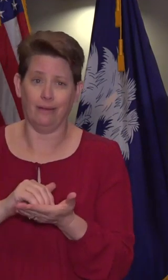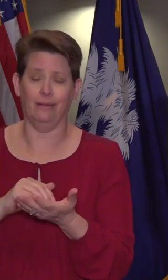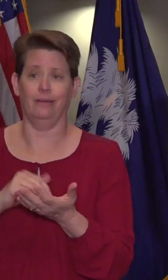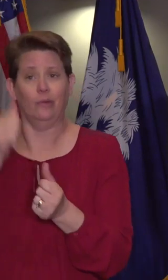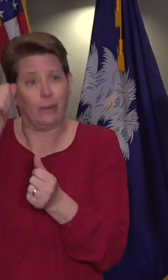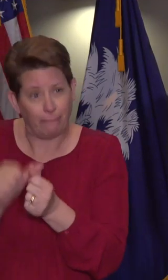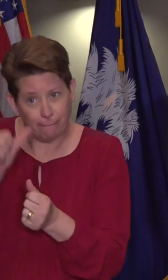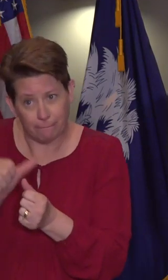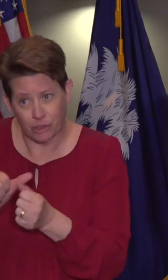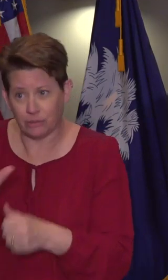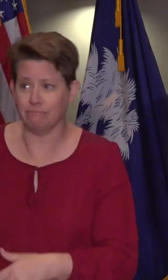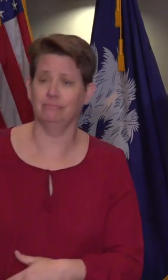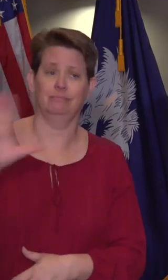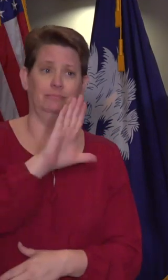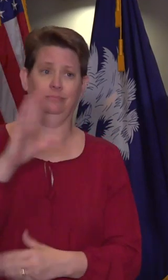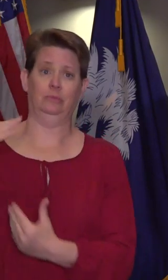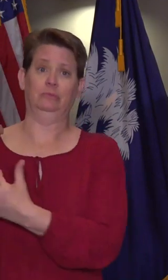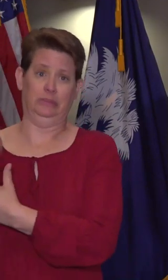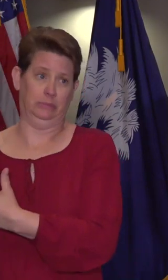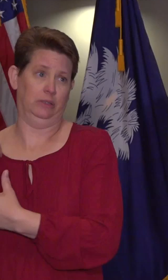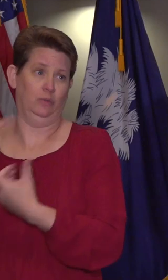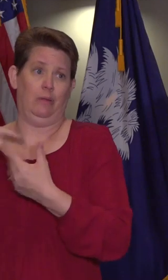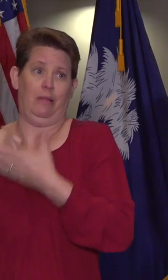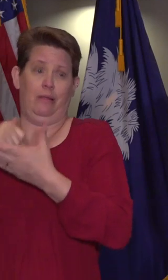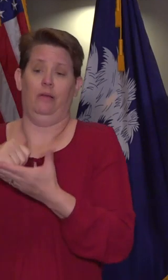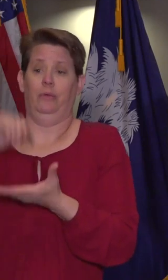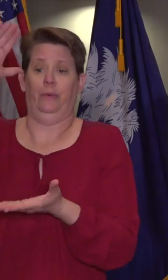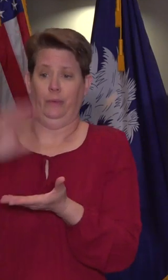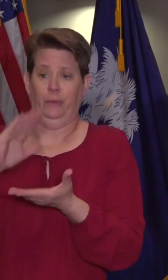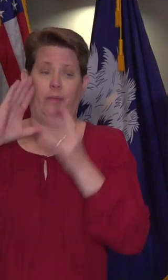each of us has a responsibility to prevent the spread of disease,